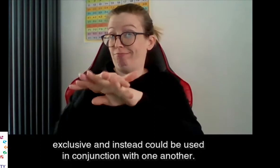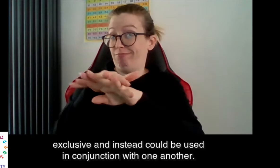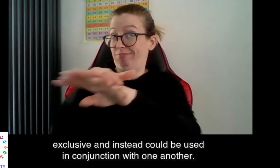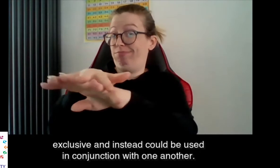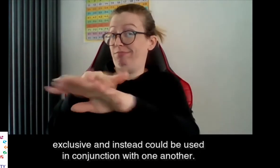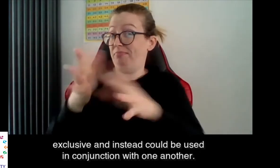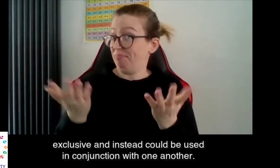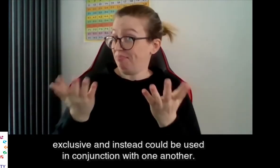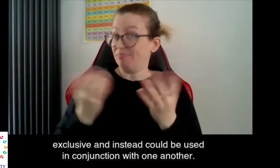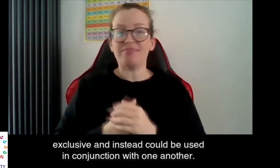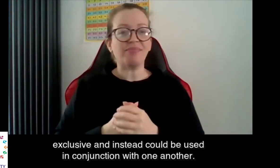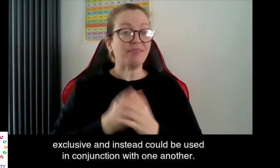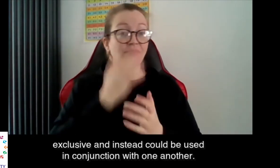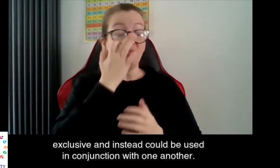instead could be used in conjunction with one another.